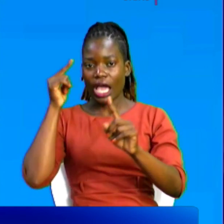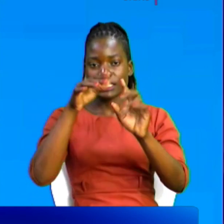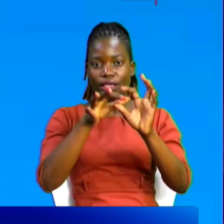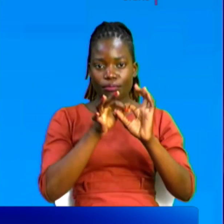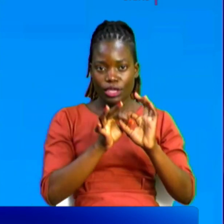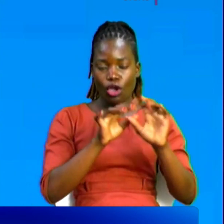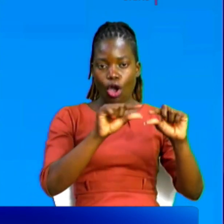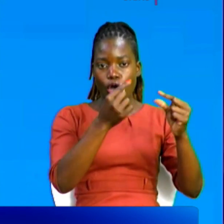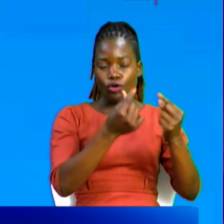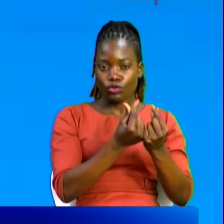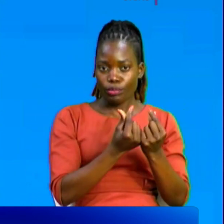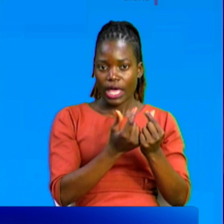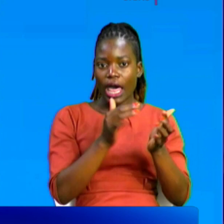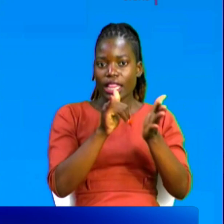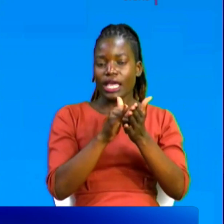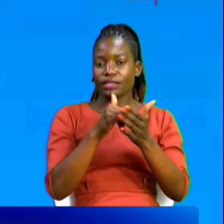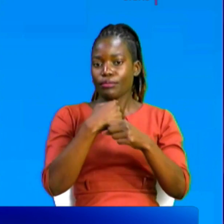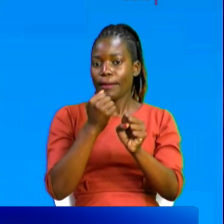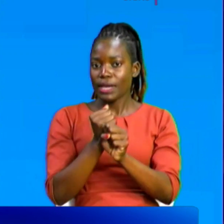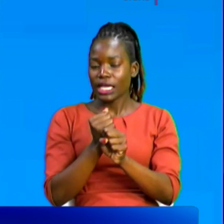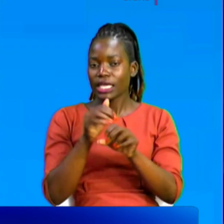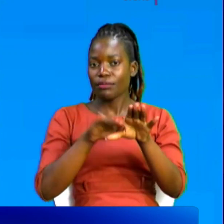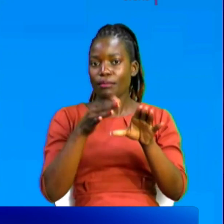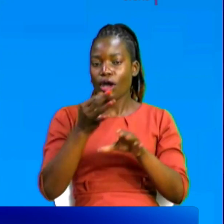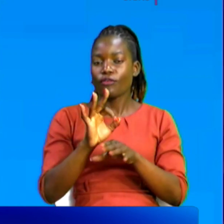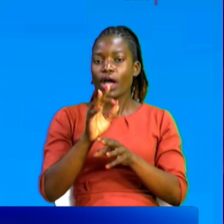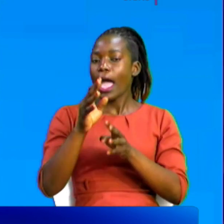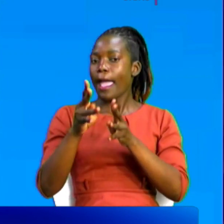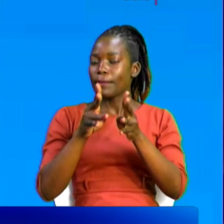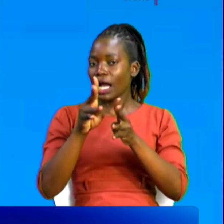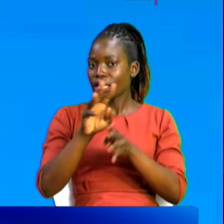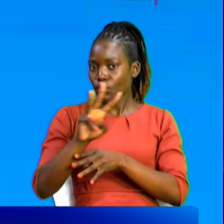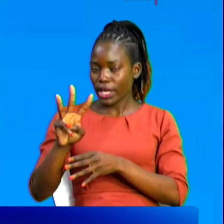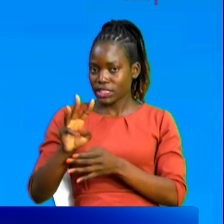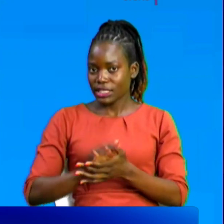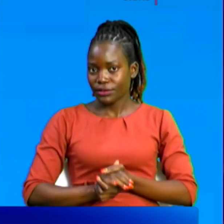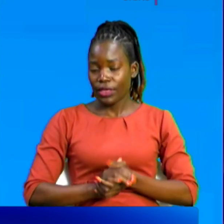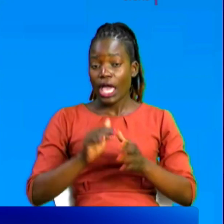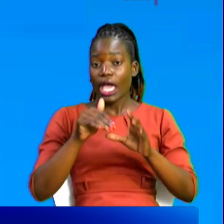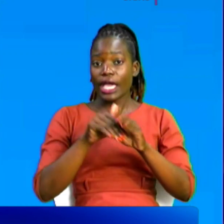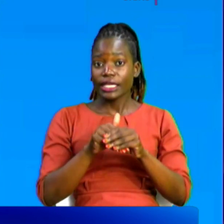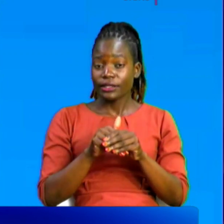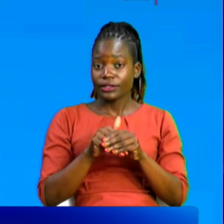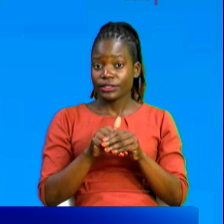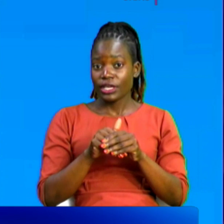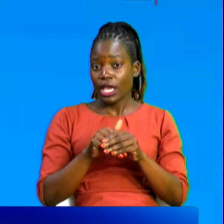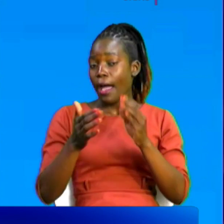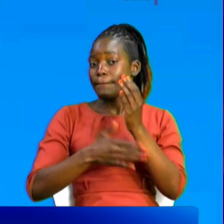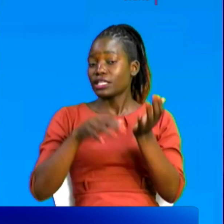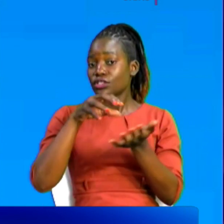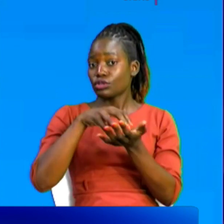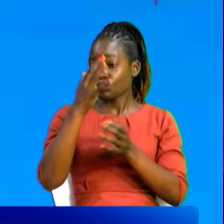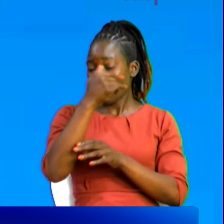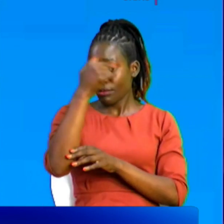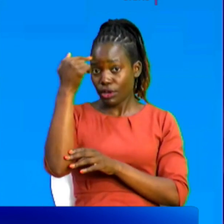Would that, Honorable Speaker, be putting the Honorable Member for Embakasi West in a very precarious situation, Honorable Speaker,